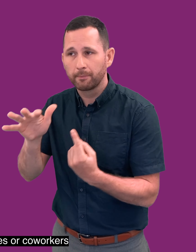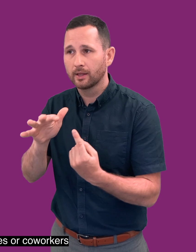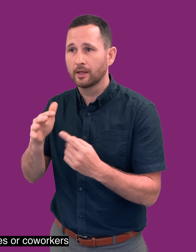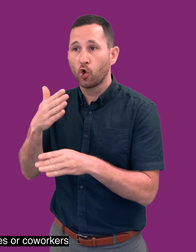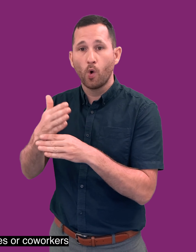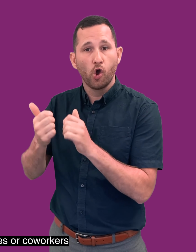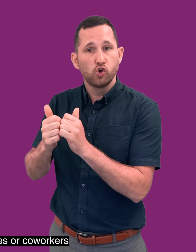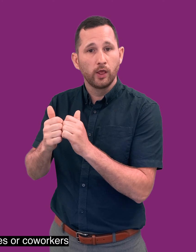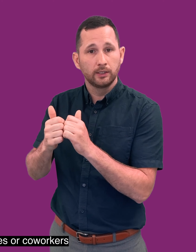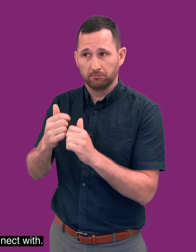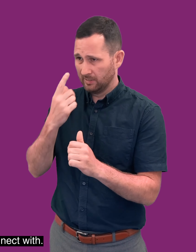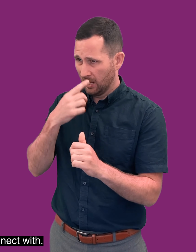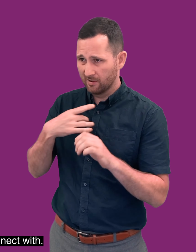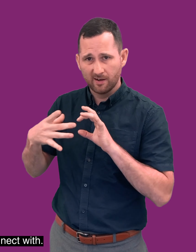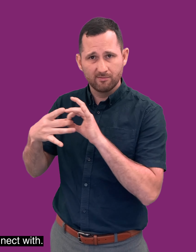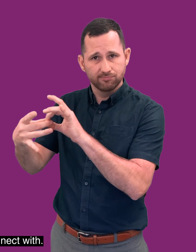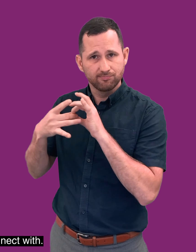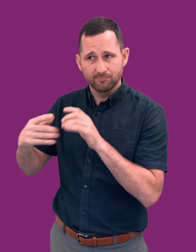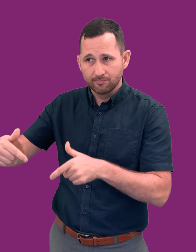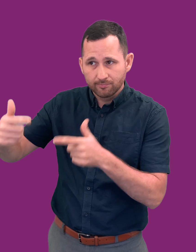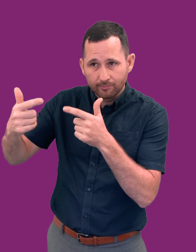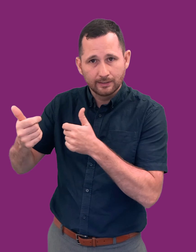Friends, families or co-workers I can connect with.